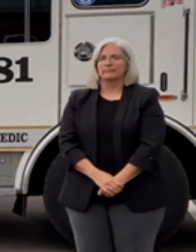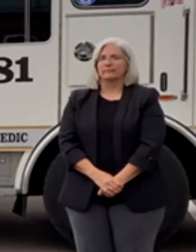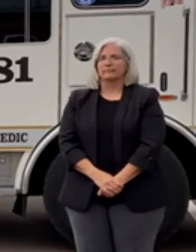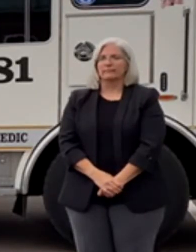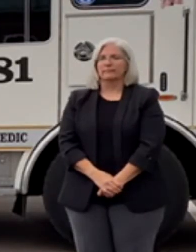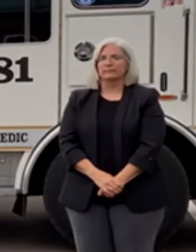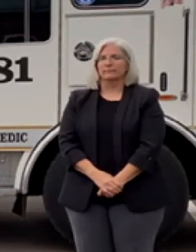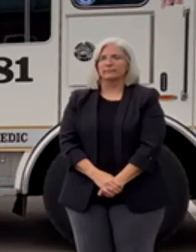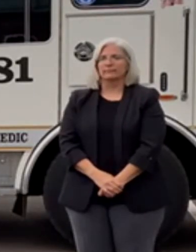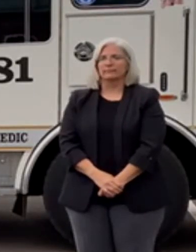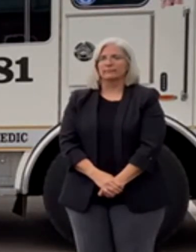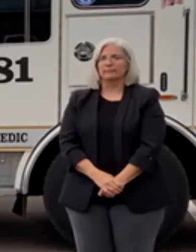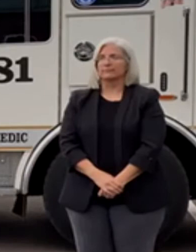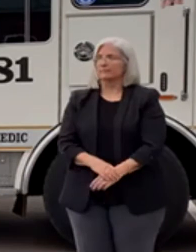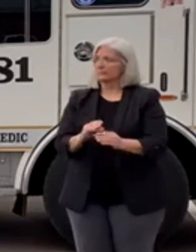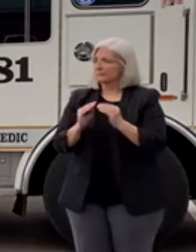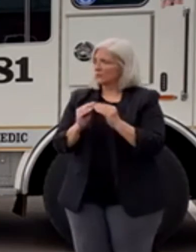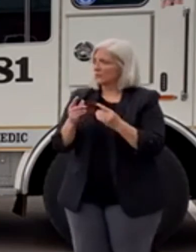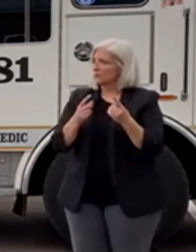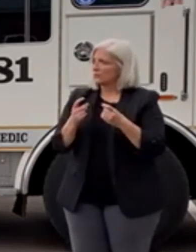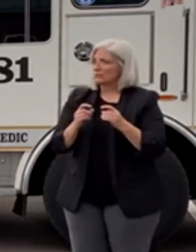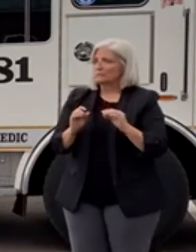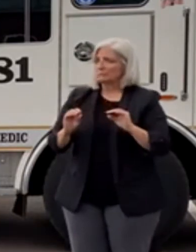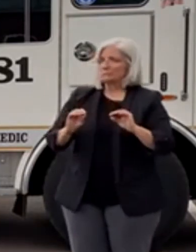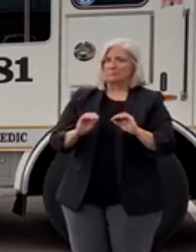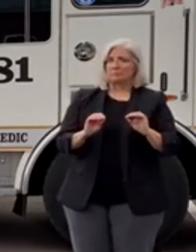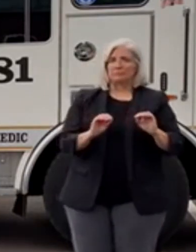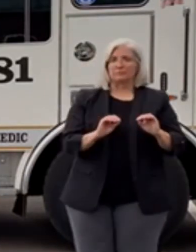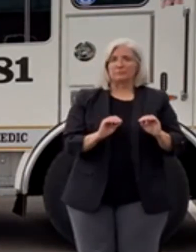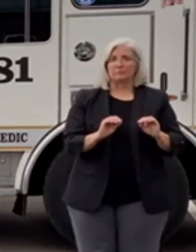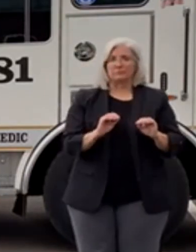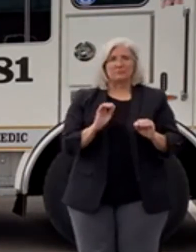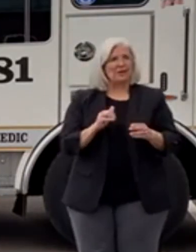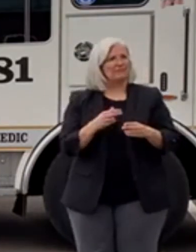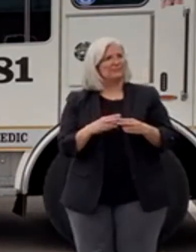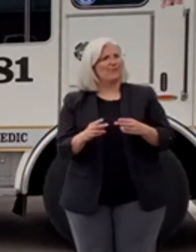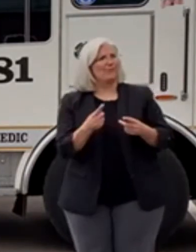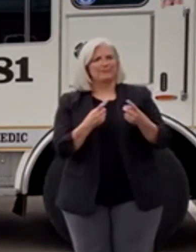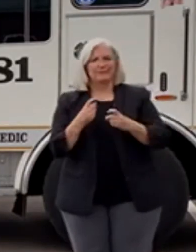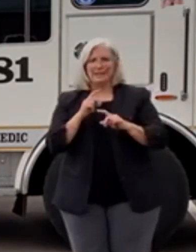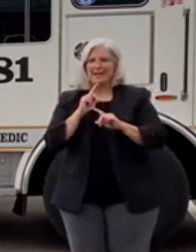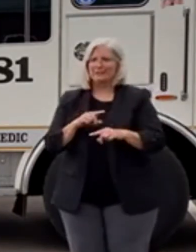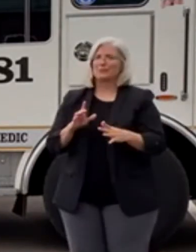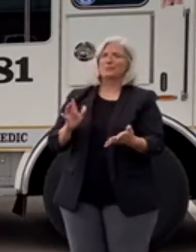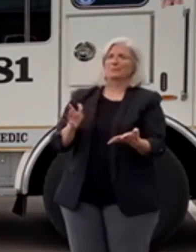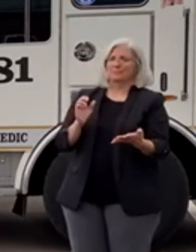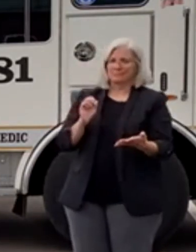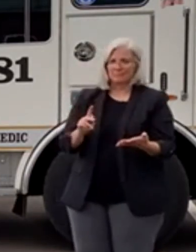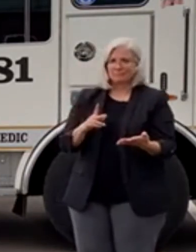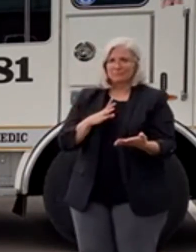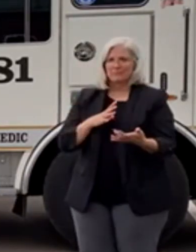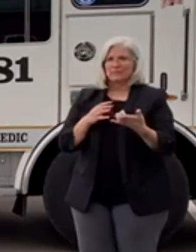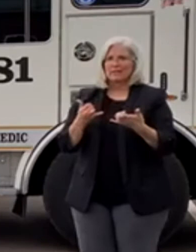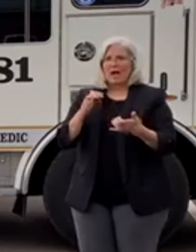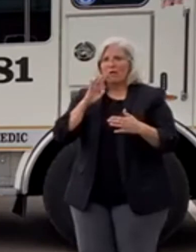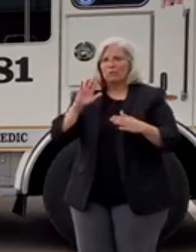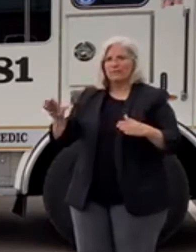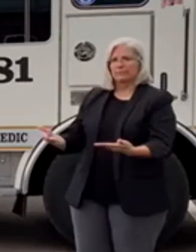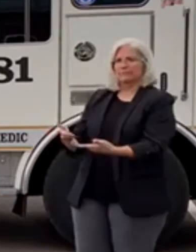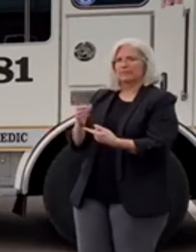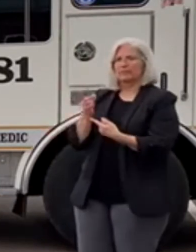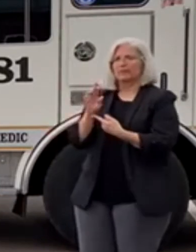All right, so it looks like it's a pretty short Q&A session today. We're gonna have Dr. Elsa Villarino provide a Spanish language statement.